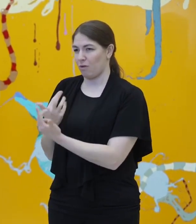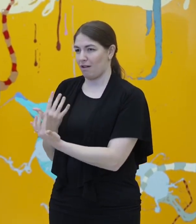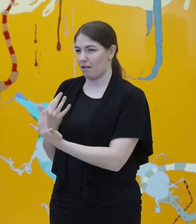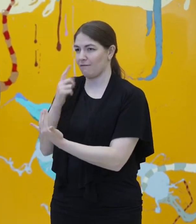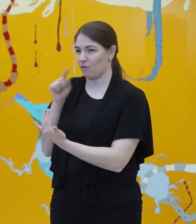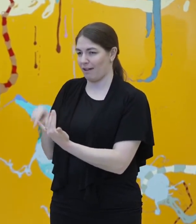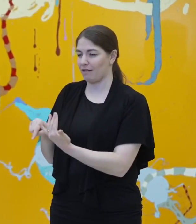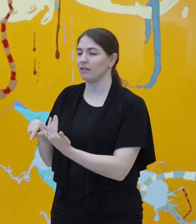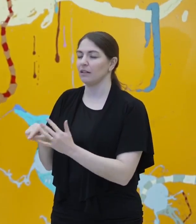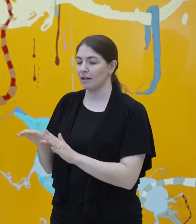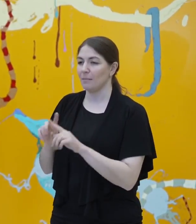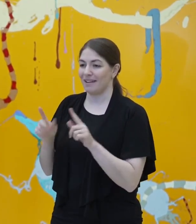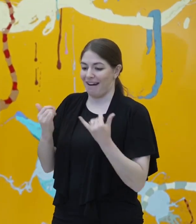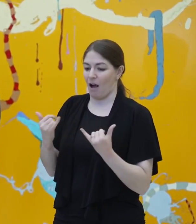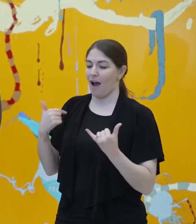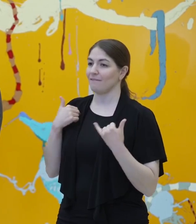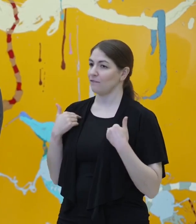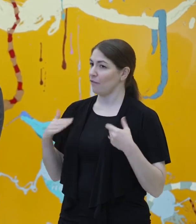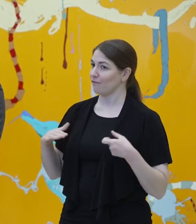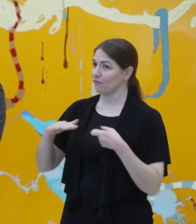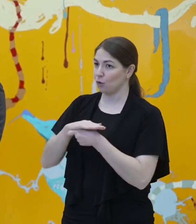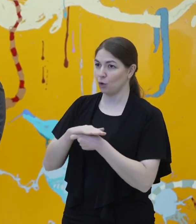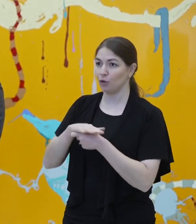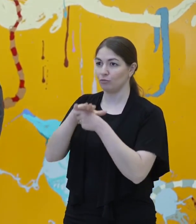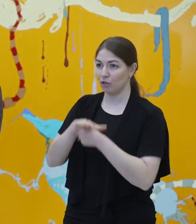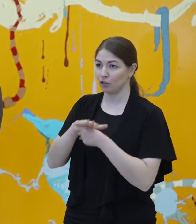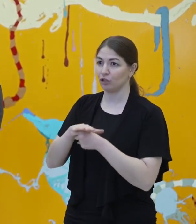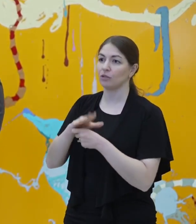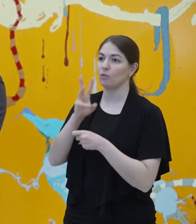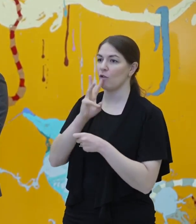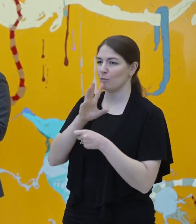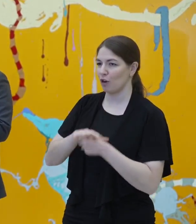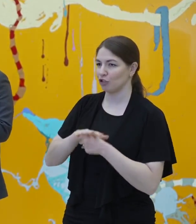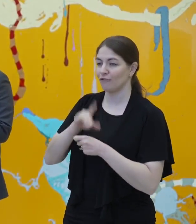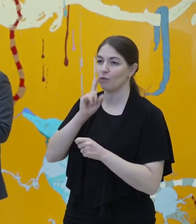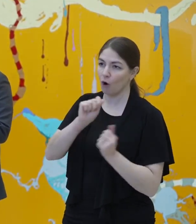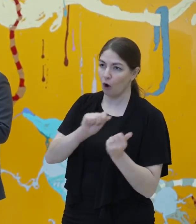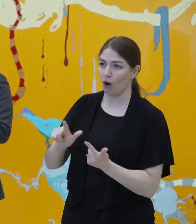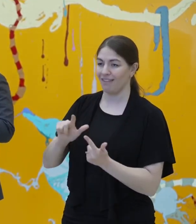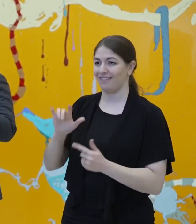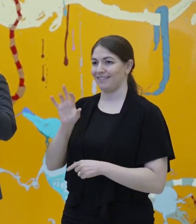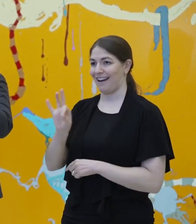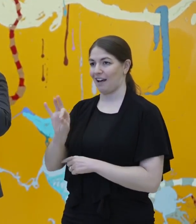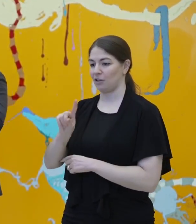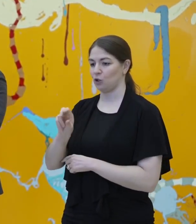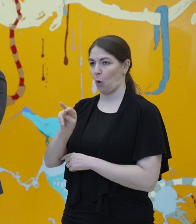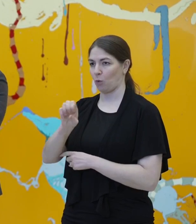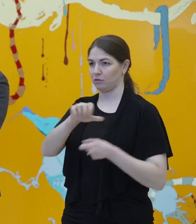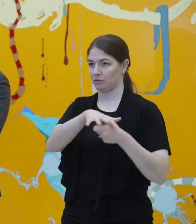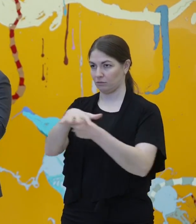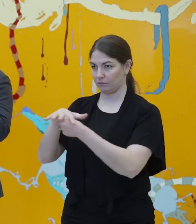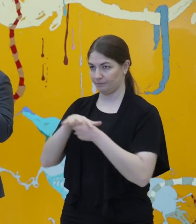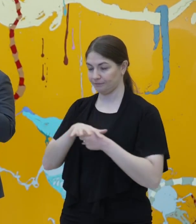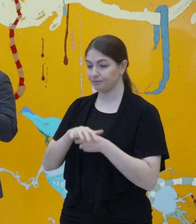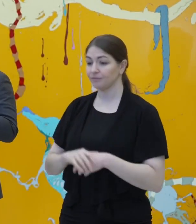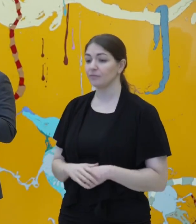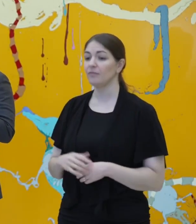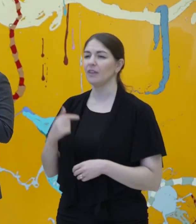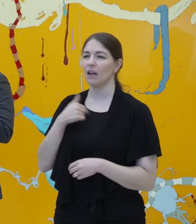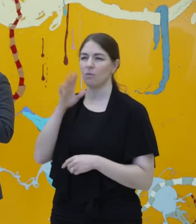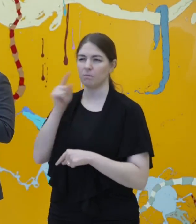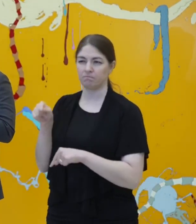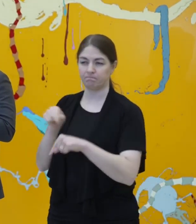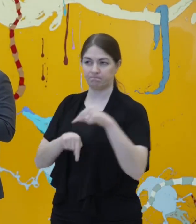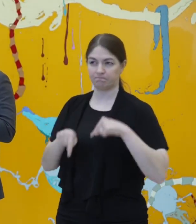got to a point where we now have full pressure in all 9 zones. We started sampling, so I'll take us